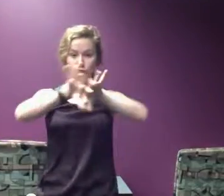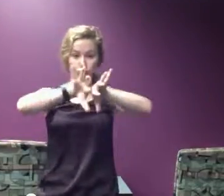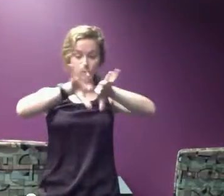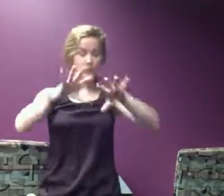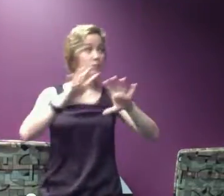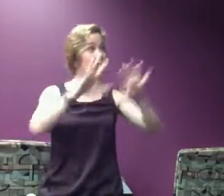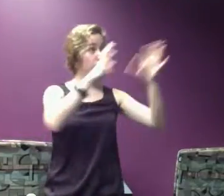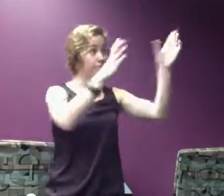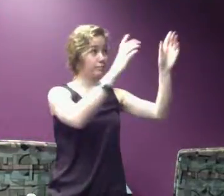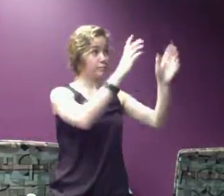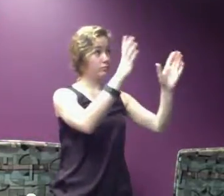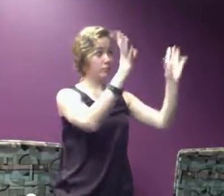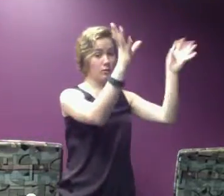So we're going to do the parentheses.